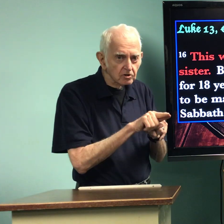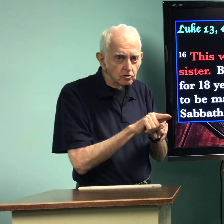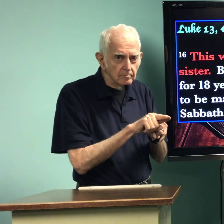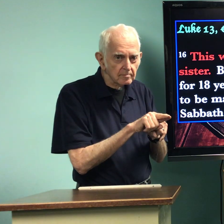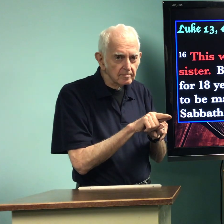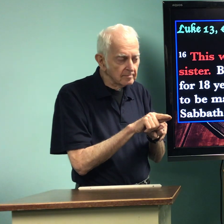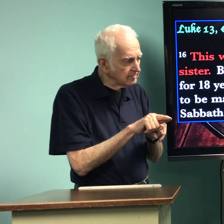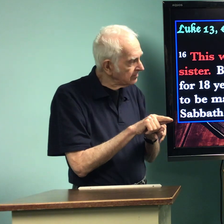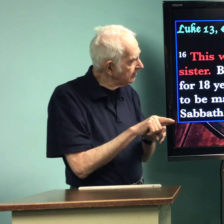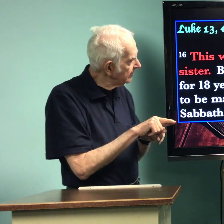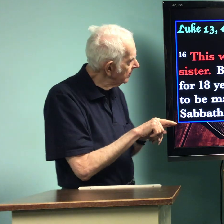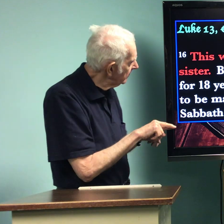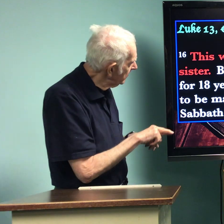sister.